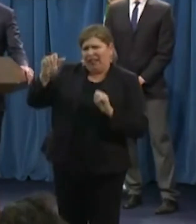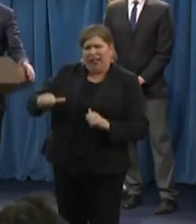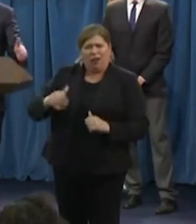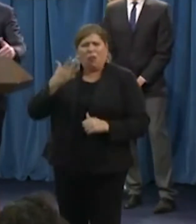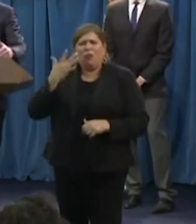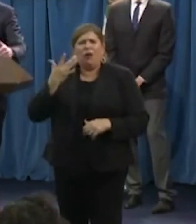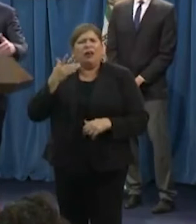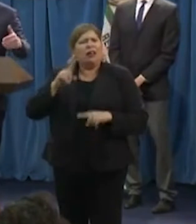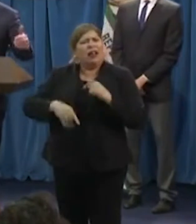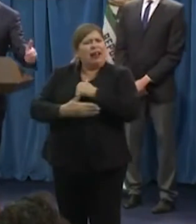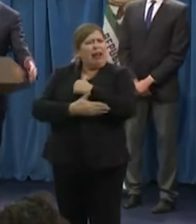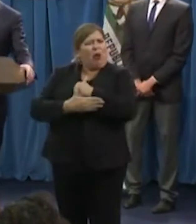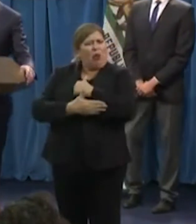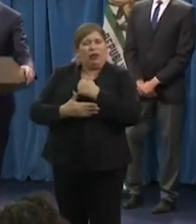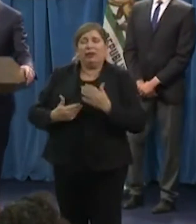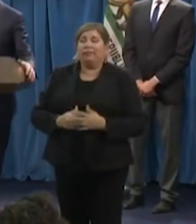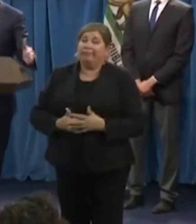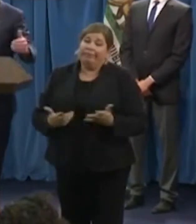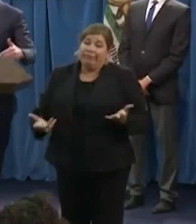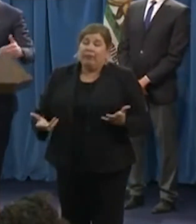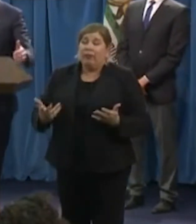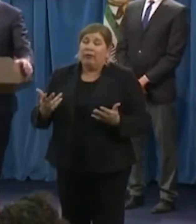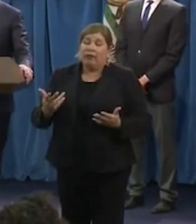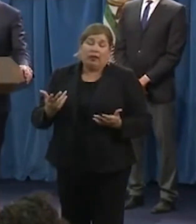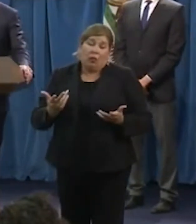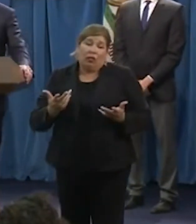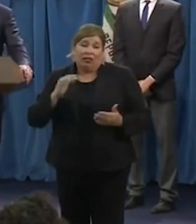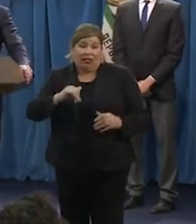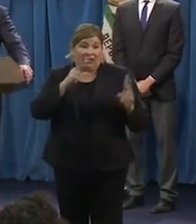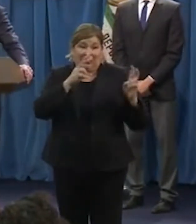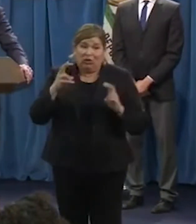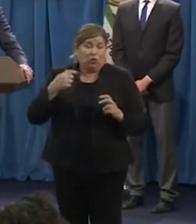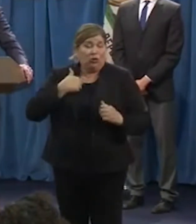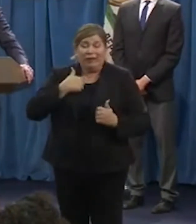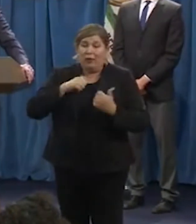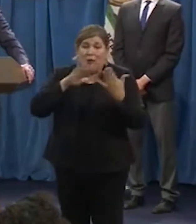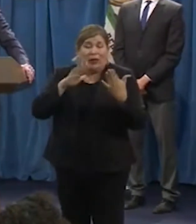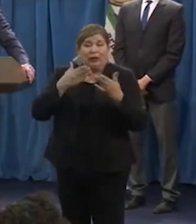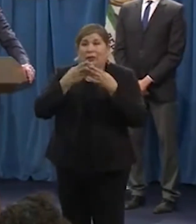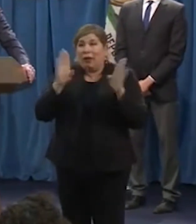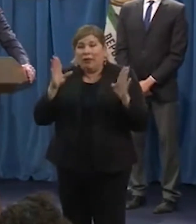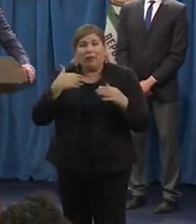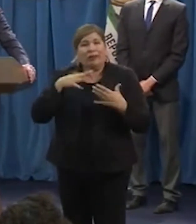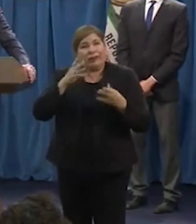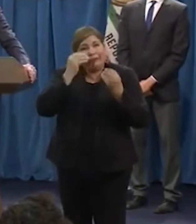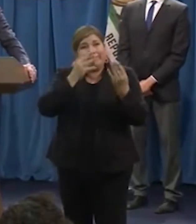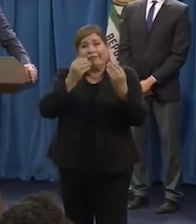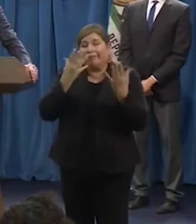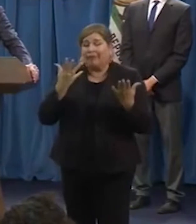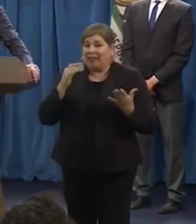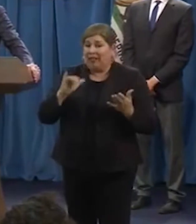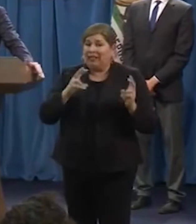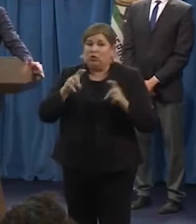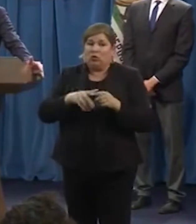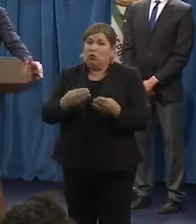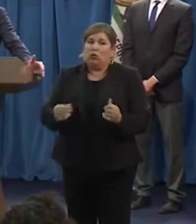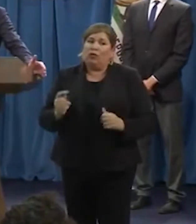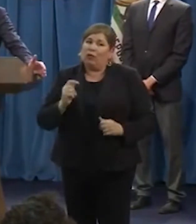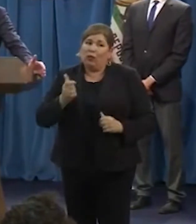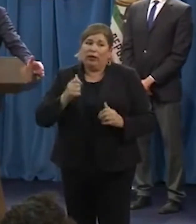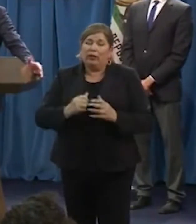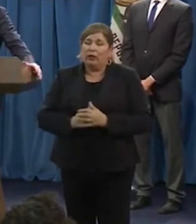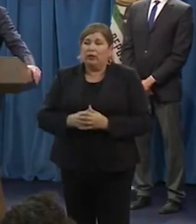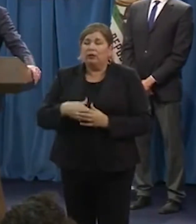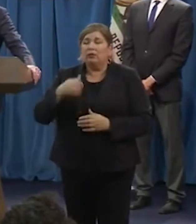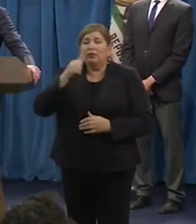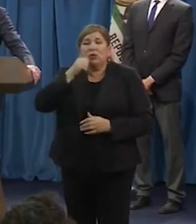very publicly and privately, and it's an issue that needs to be resolved quickly. And I was very clear about that